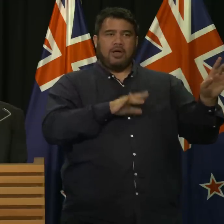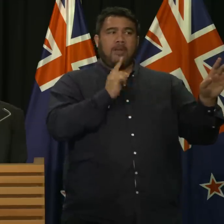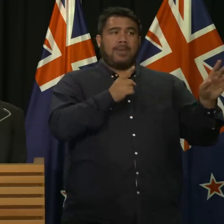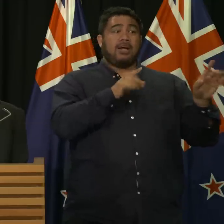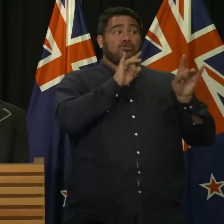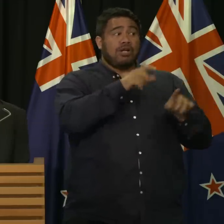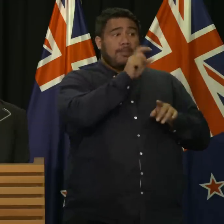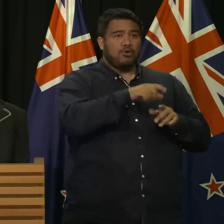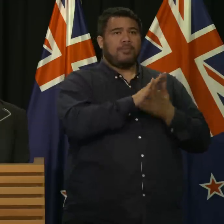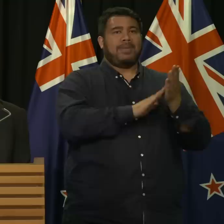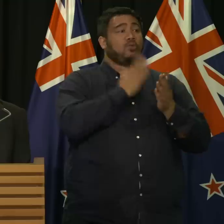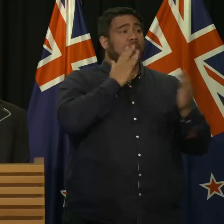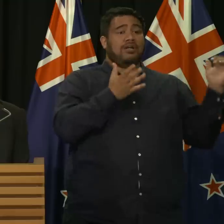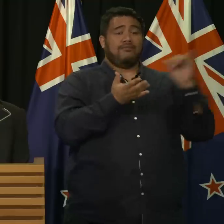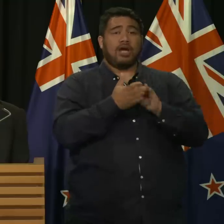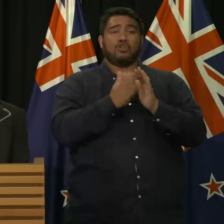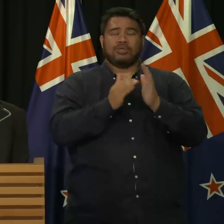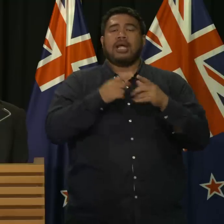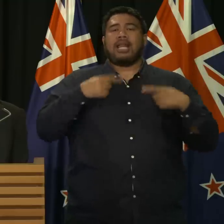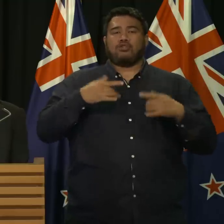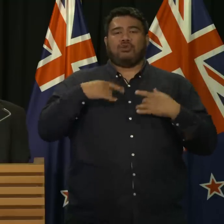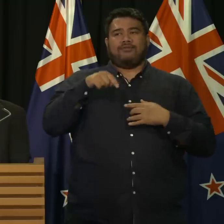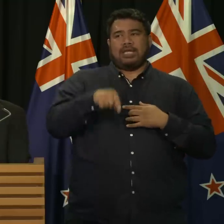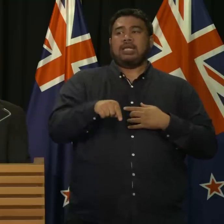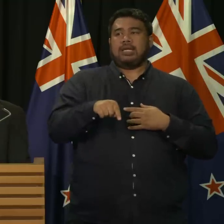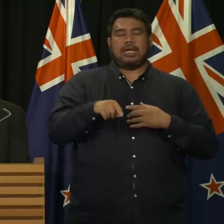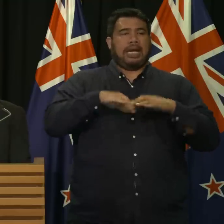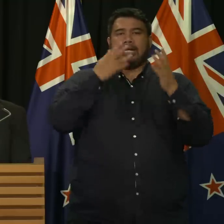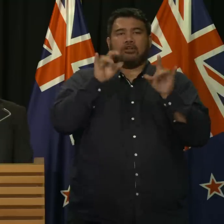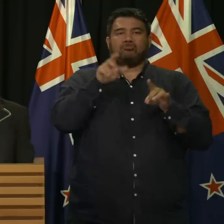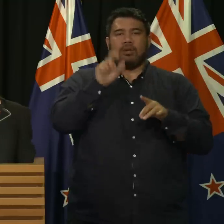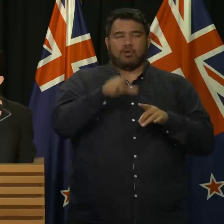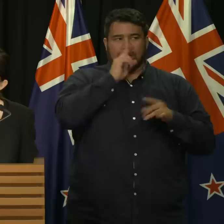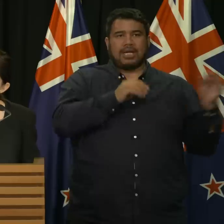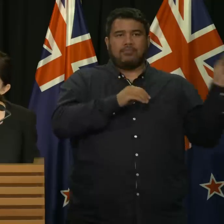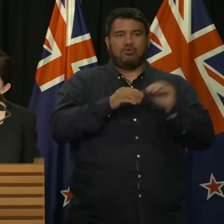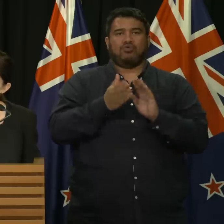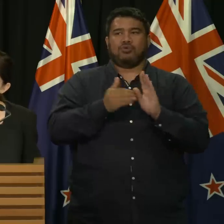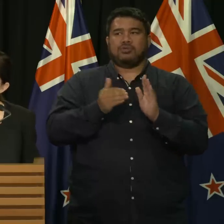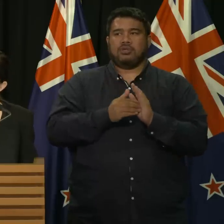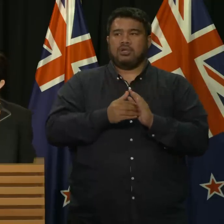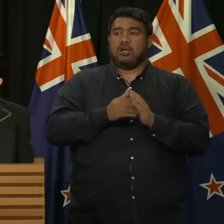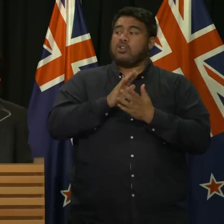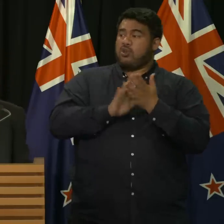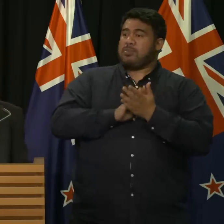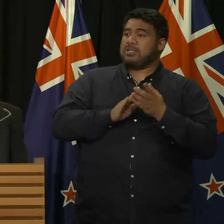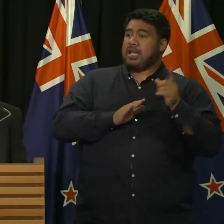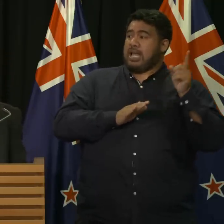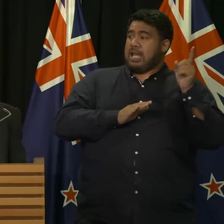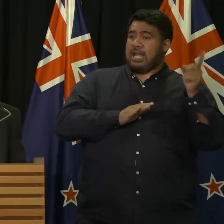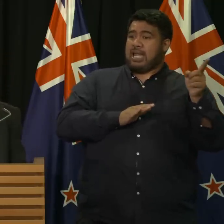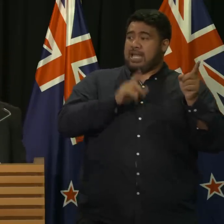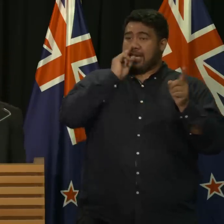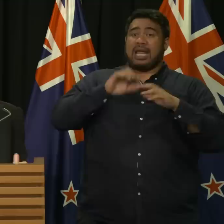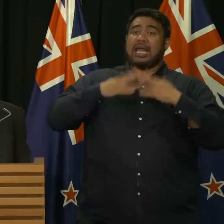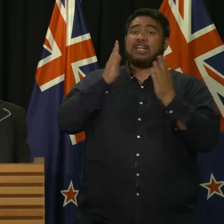is given the status to be able to reside in New Zealand. That happens when any Australian enters into New Zealand. The same basis as any New